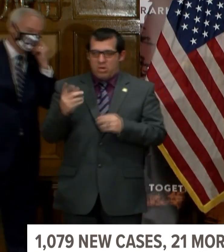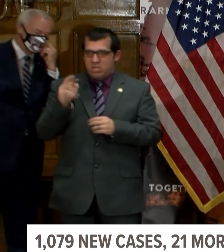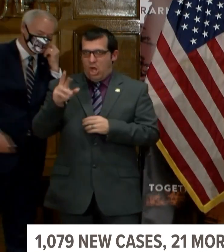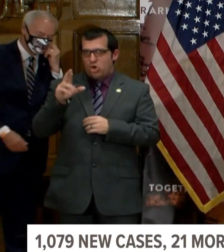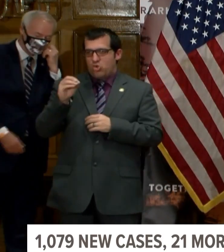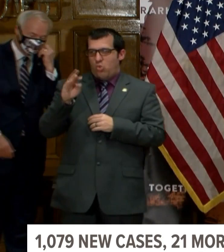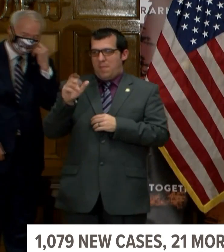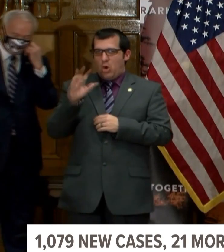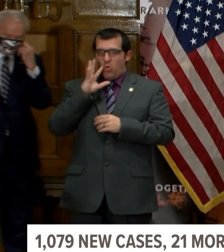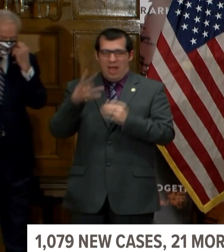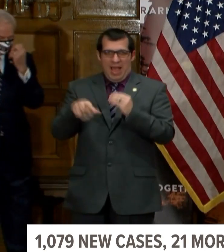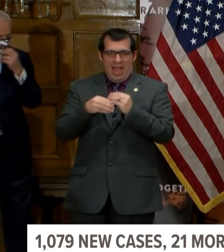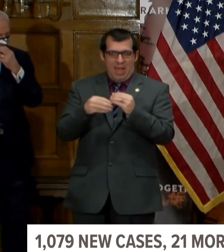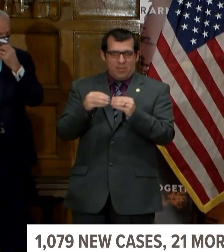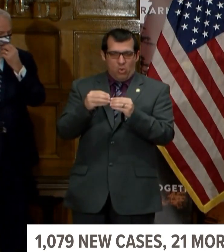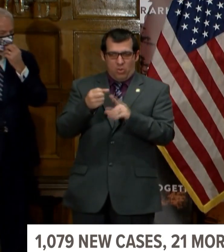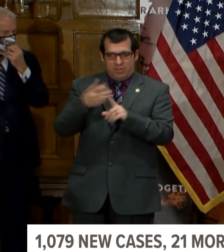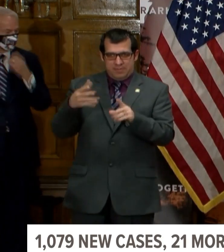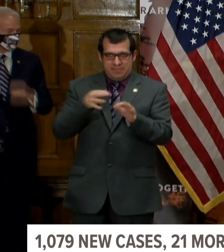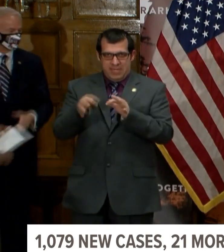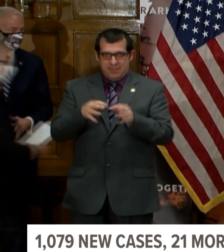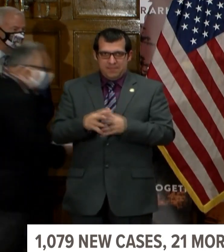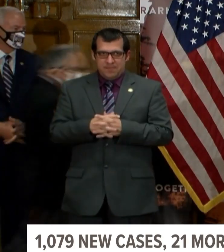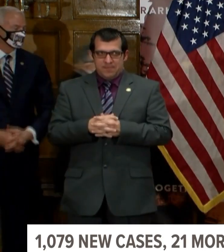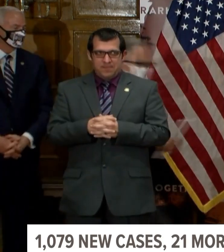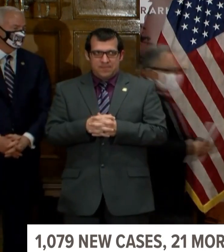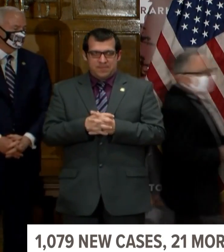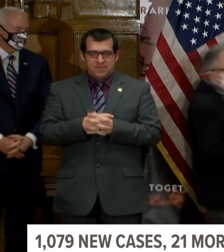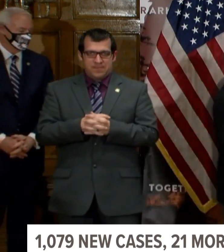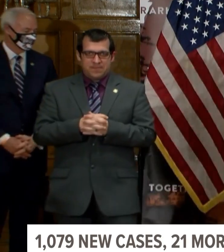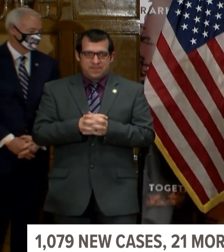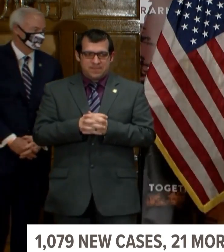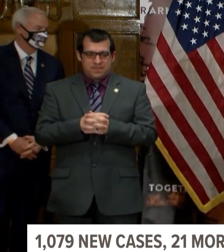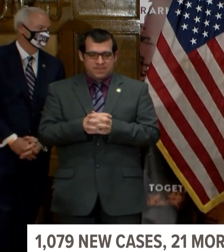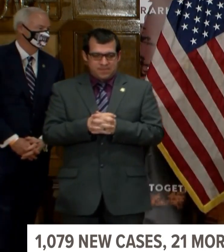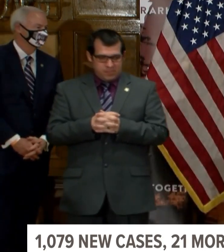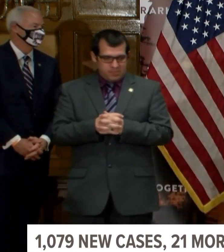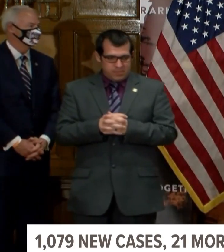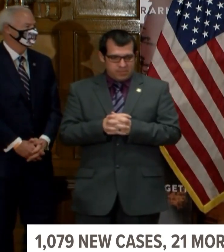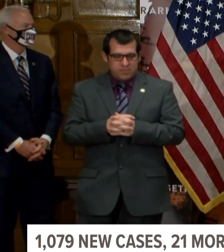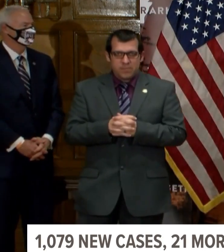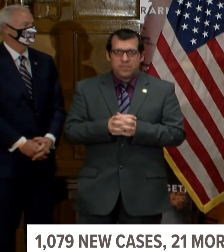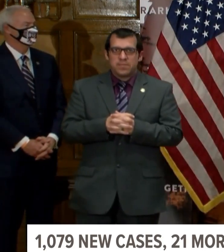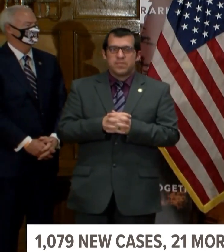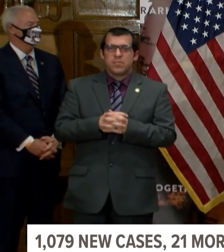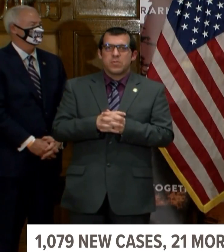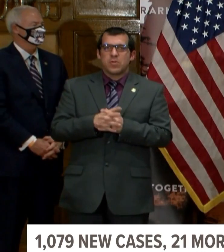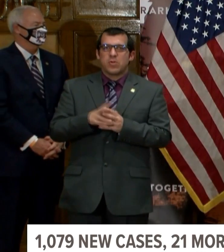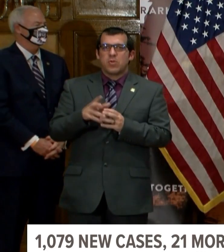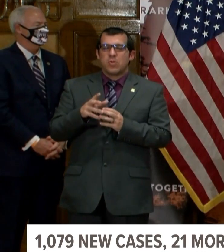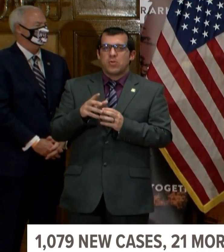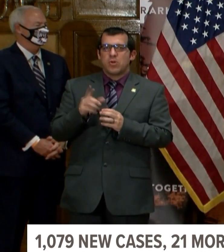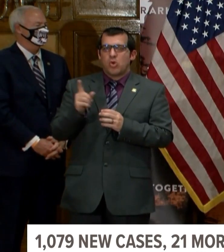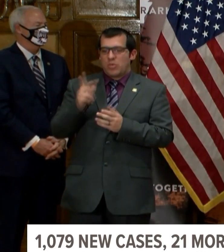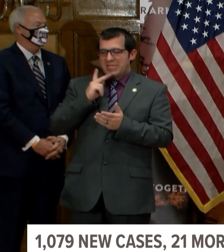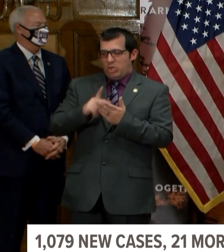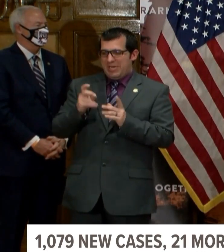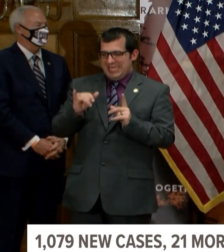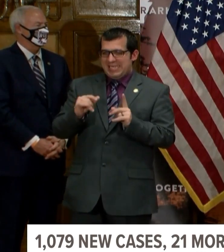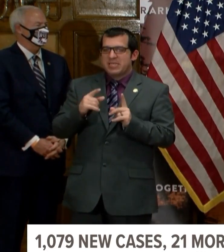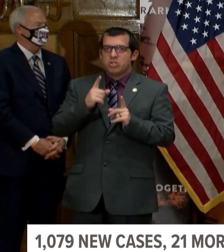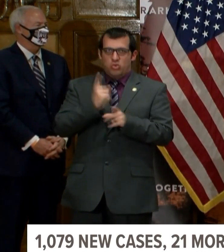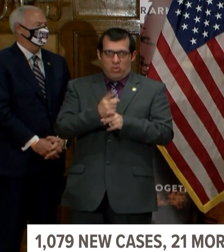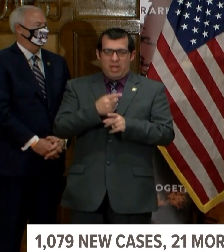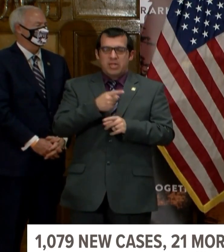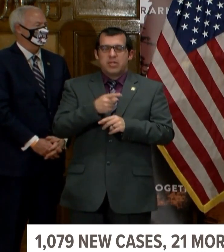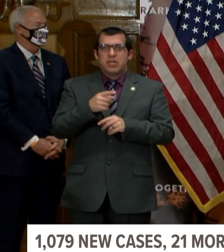Dr. Merrill, why don't you So what Secretary Key has said is